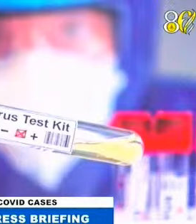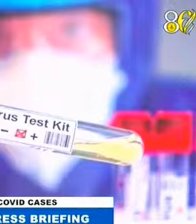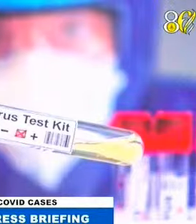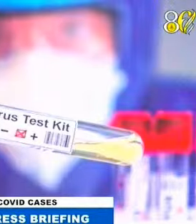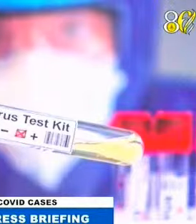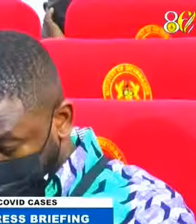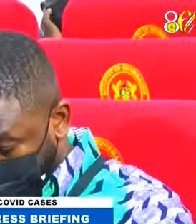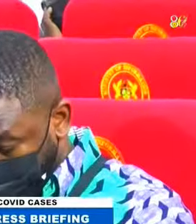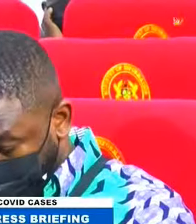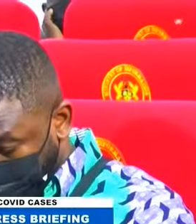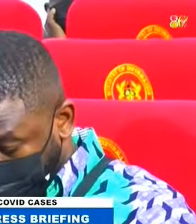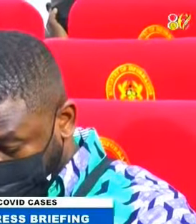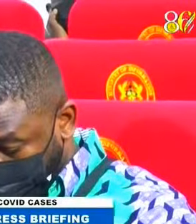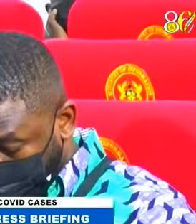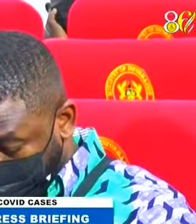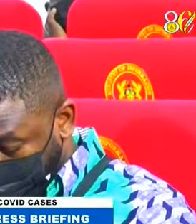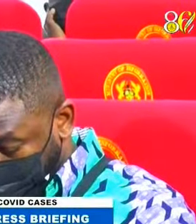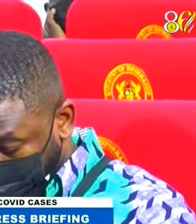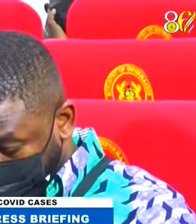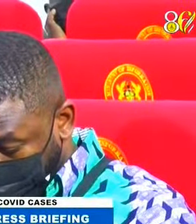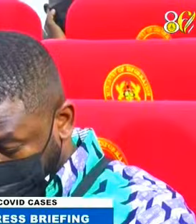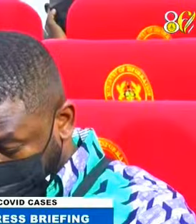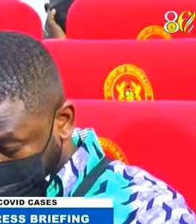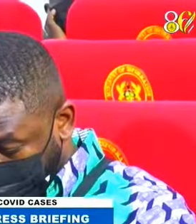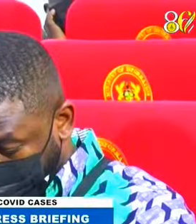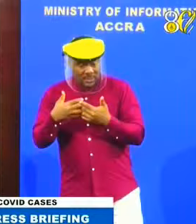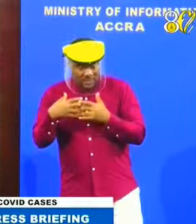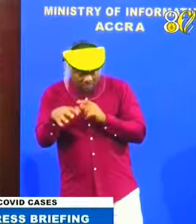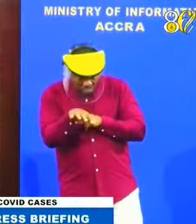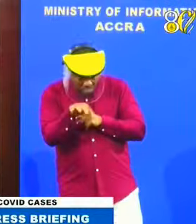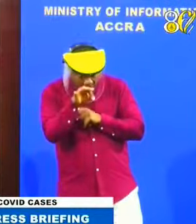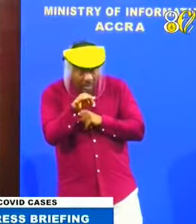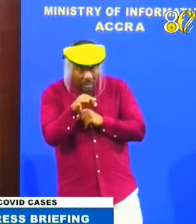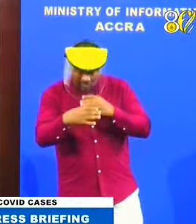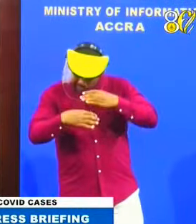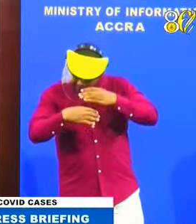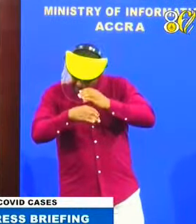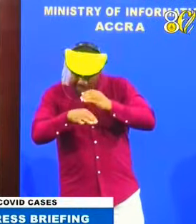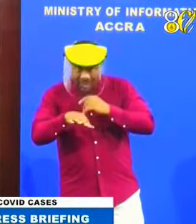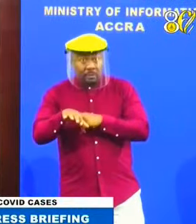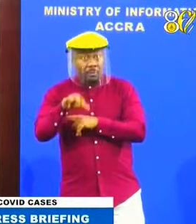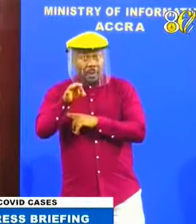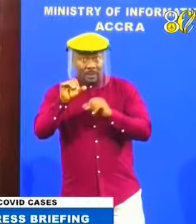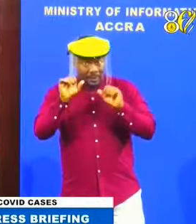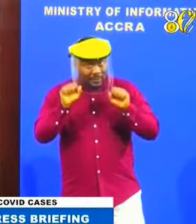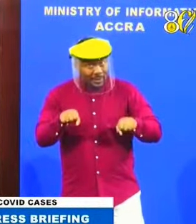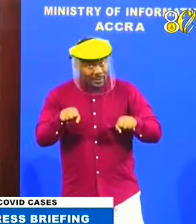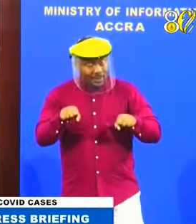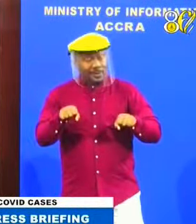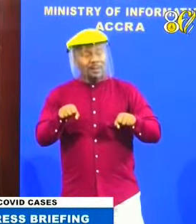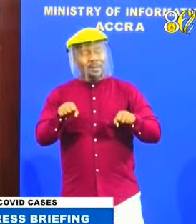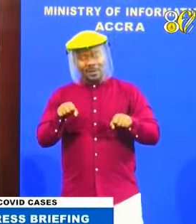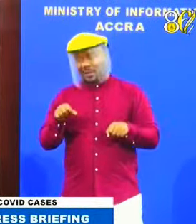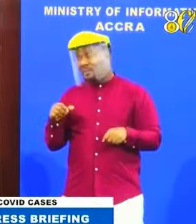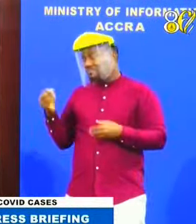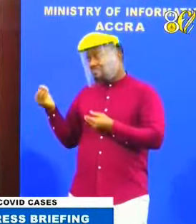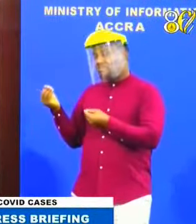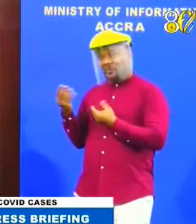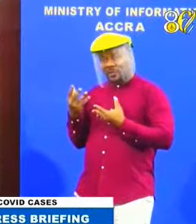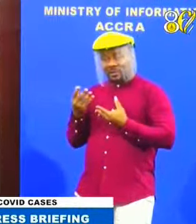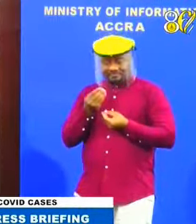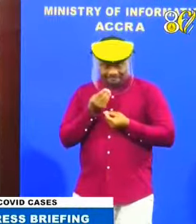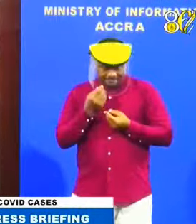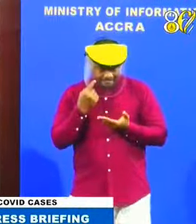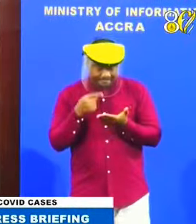we will go there and we'll go and verify the documentation that they have sent us to ensure that it is correct. We know that